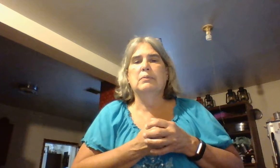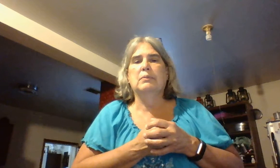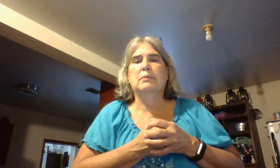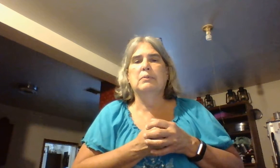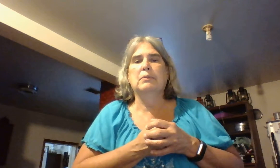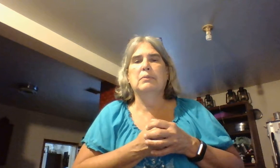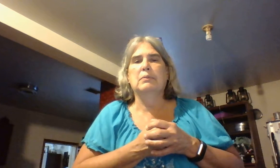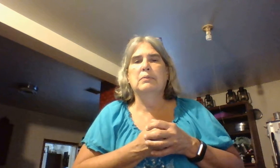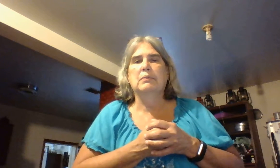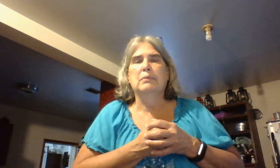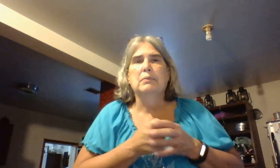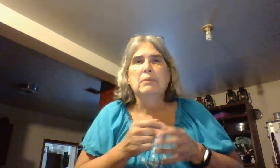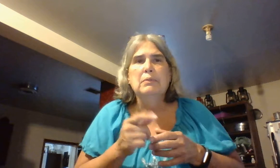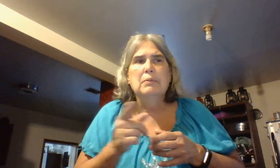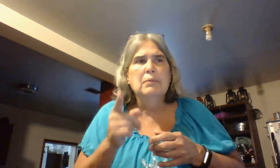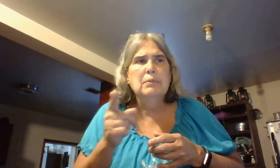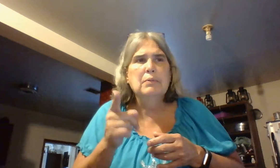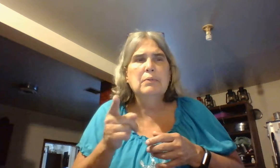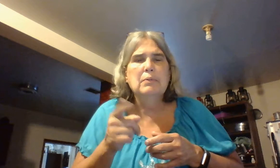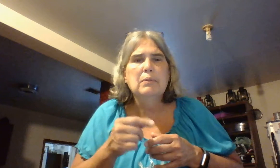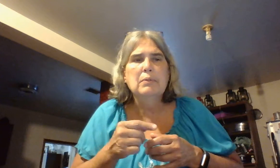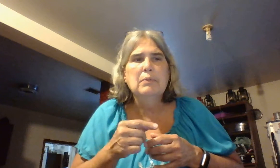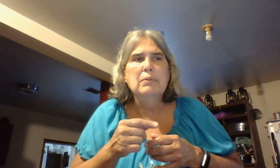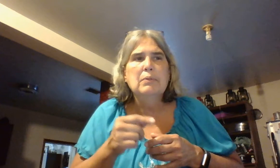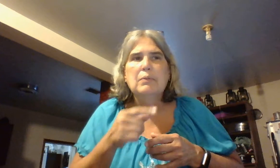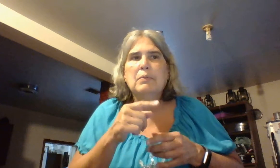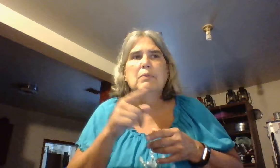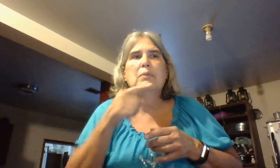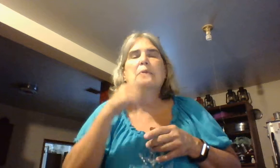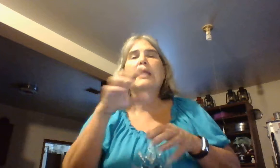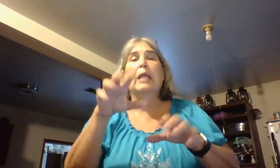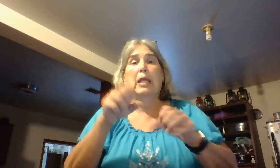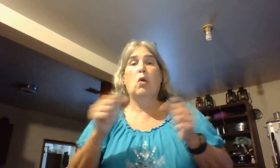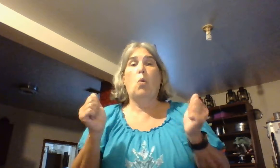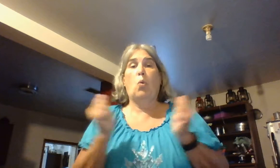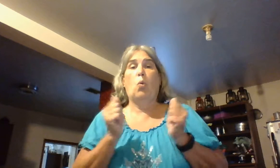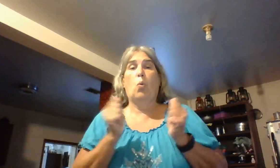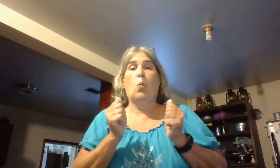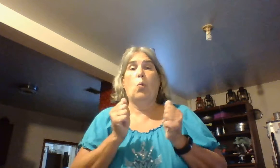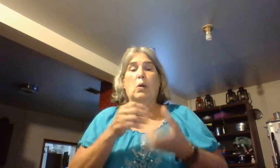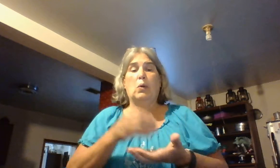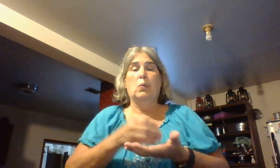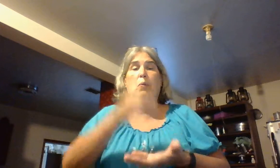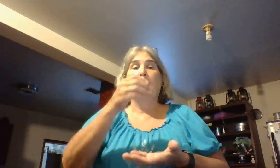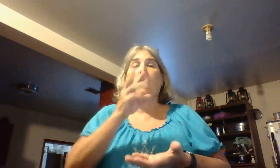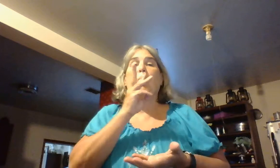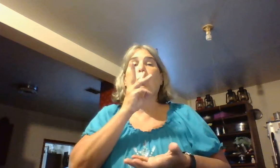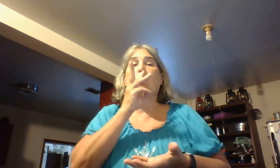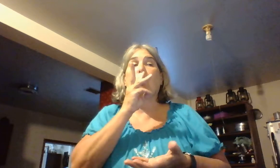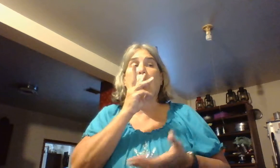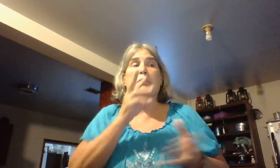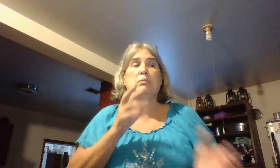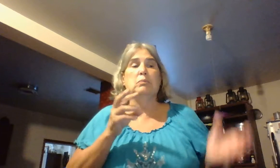a picture from the book. Exactly. You take a cold glass of water, take it out, set it on